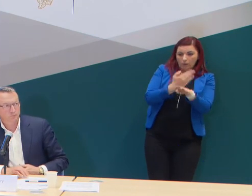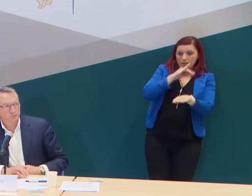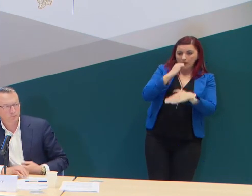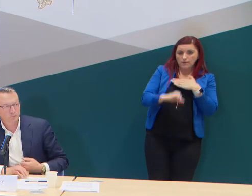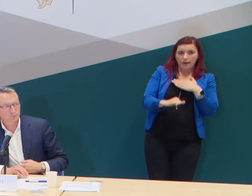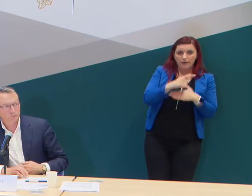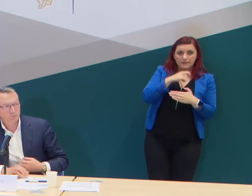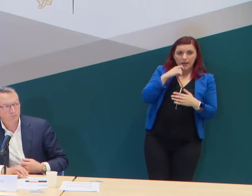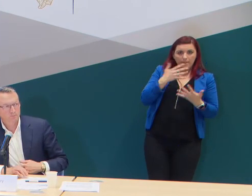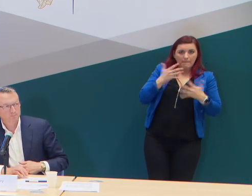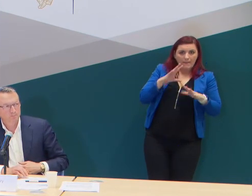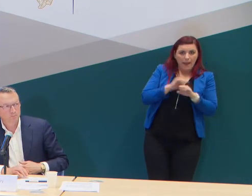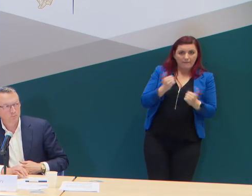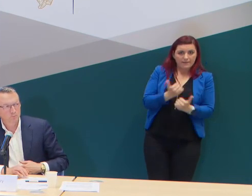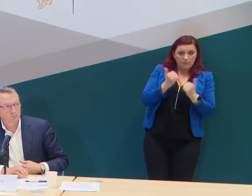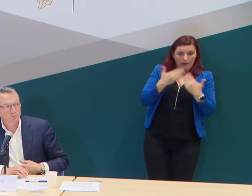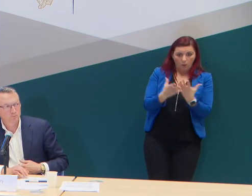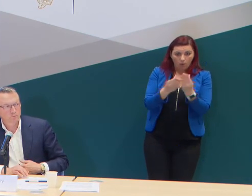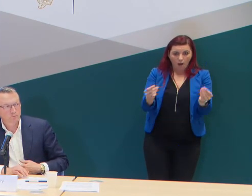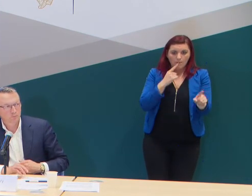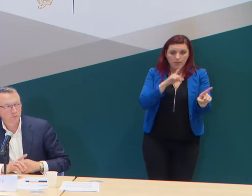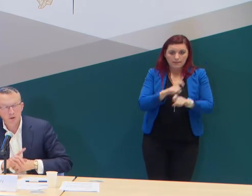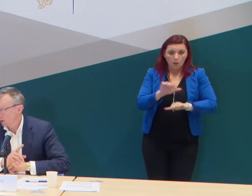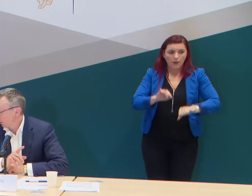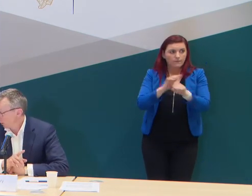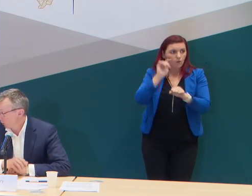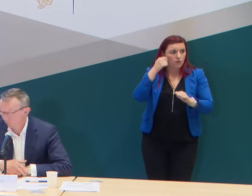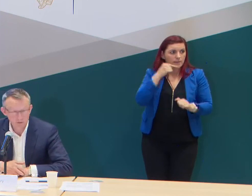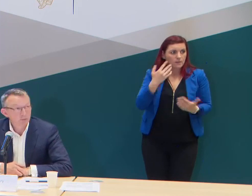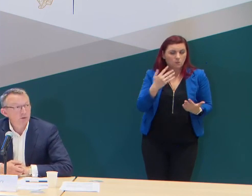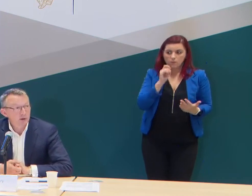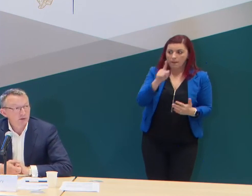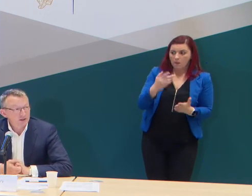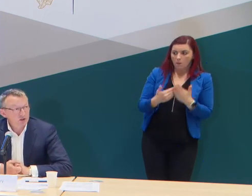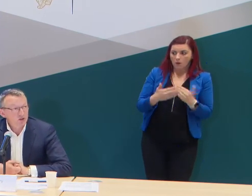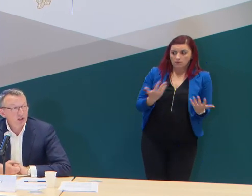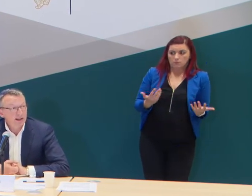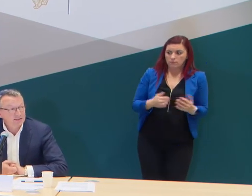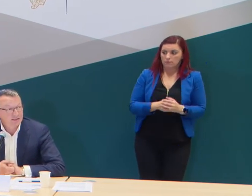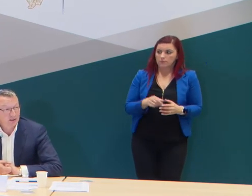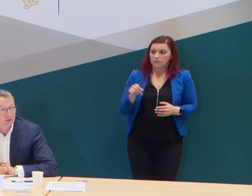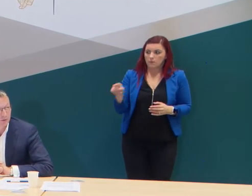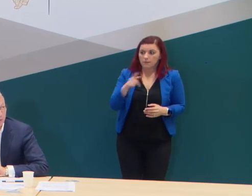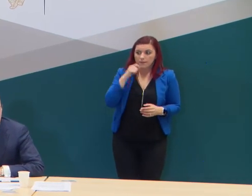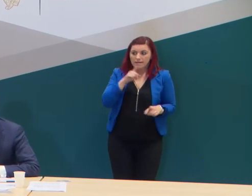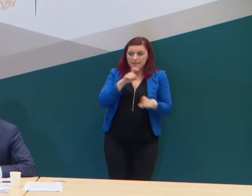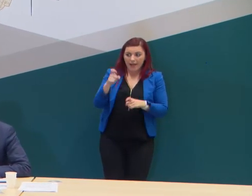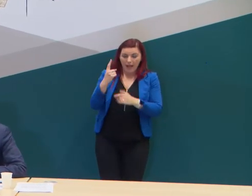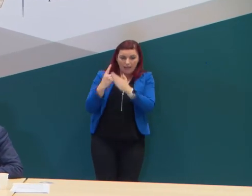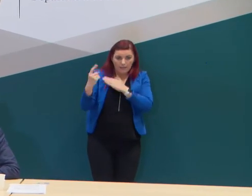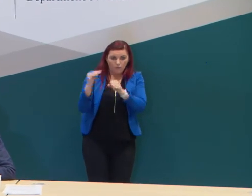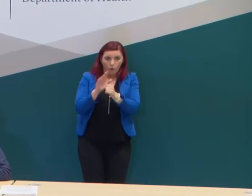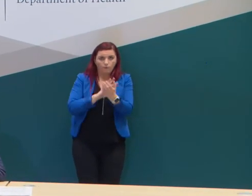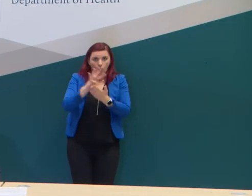Day, they may have had symptoms which now have gone away, but they're still waiting for a test. Yeah. Well, the advice is to stay isolated for 14